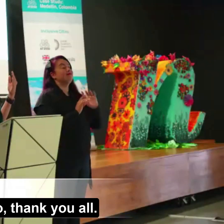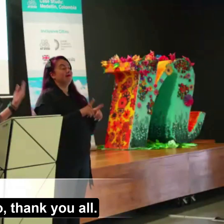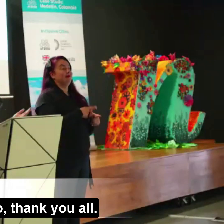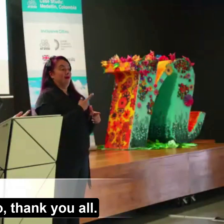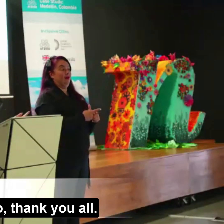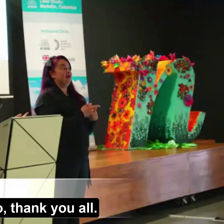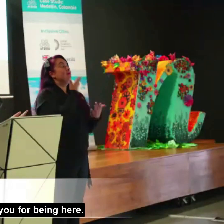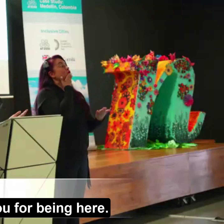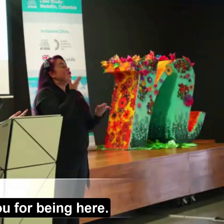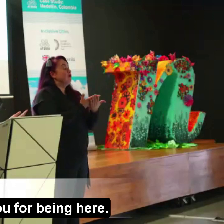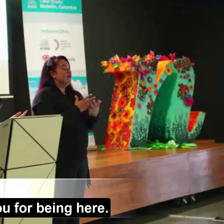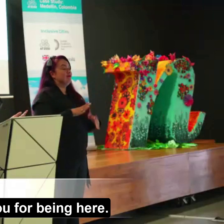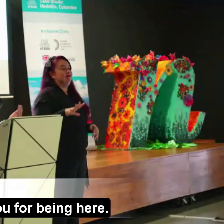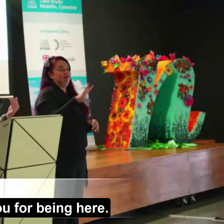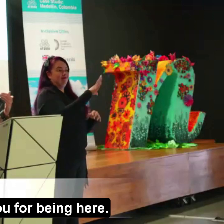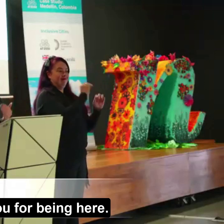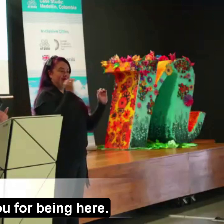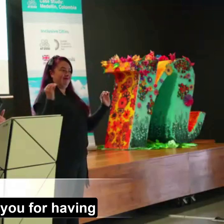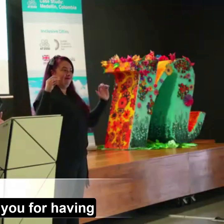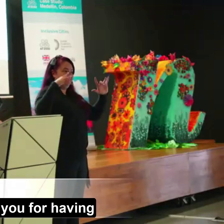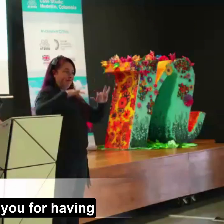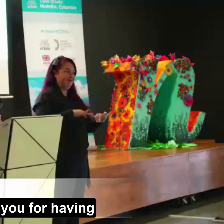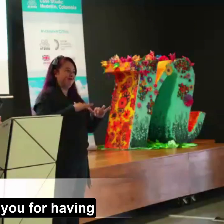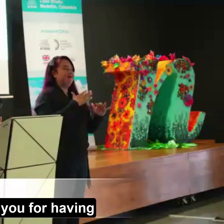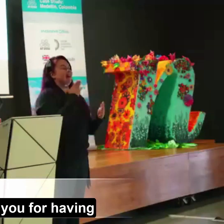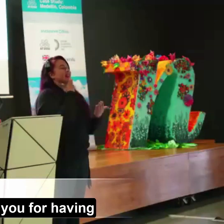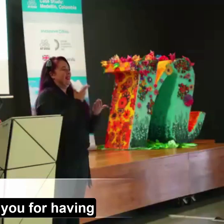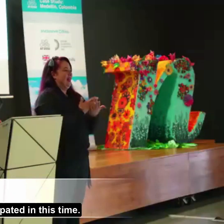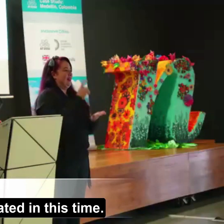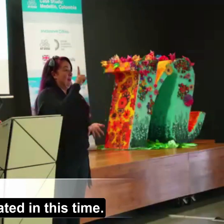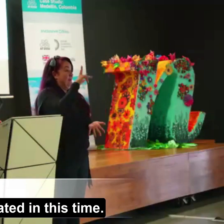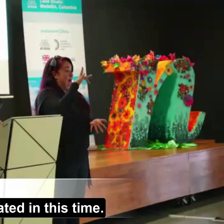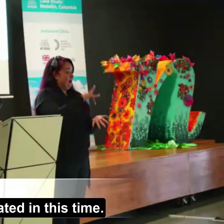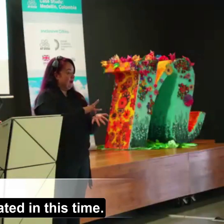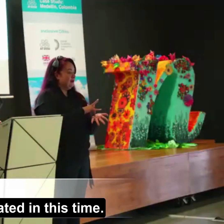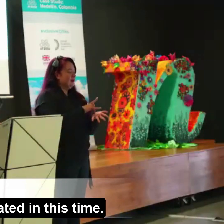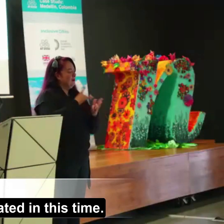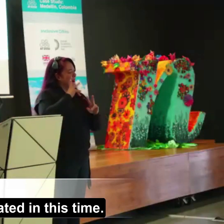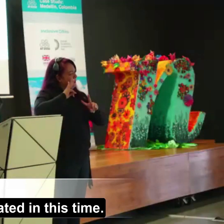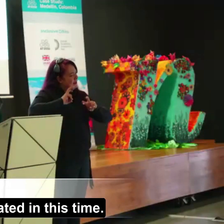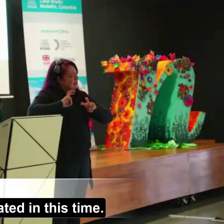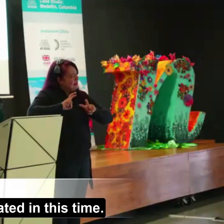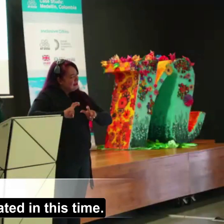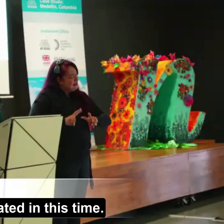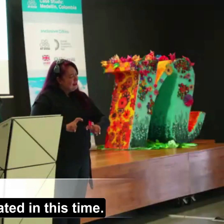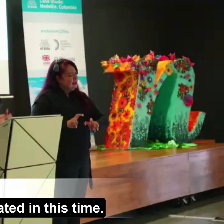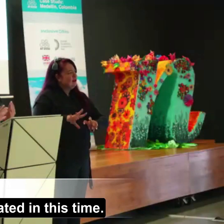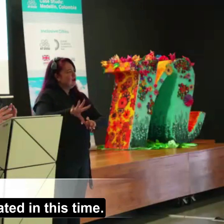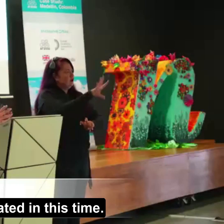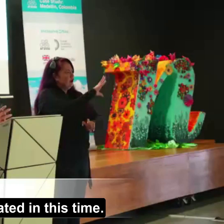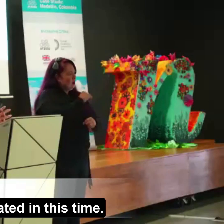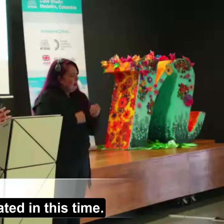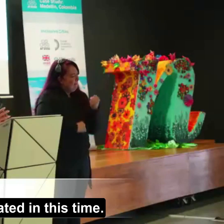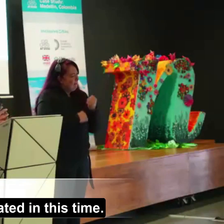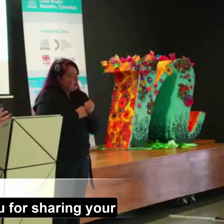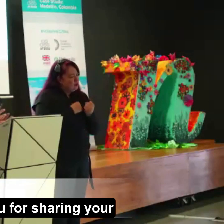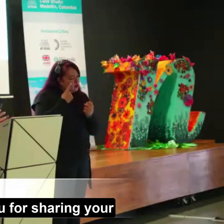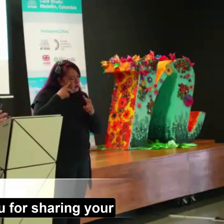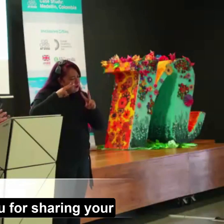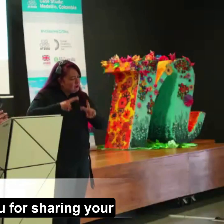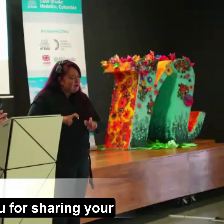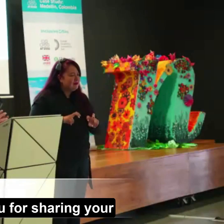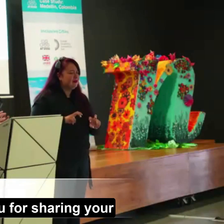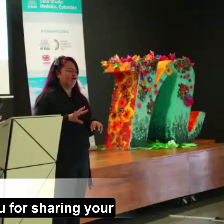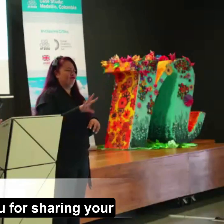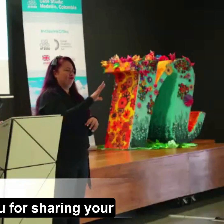thank you all. Thank you for being here. Thank you for having participated in this. And thank